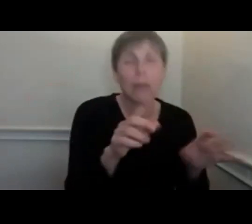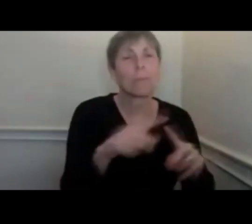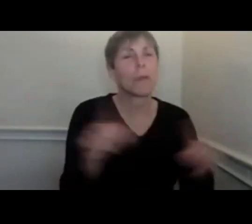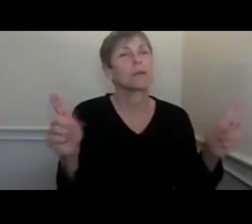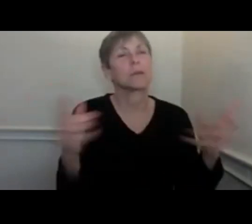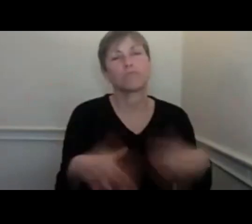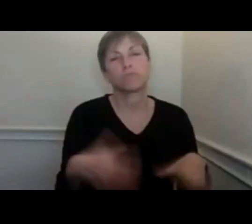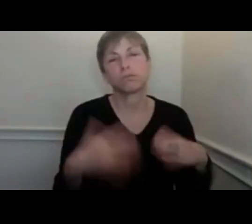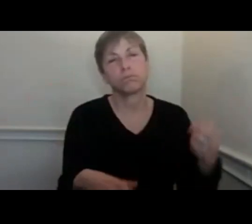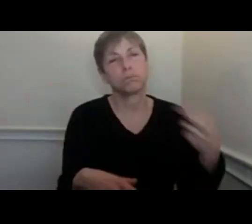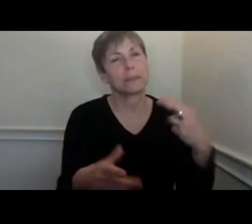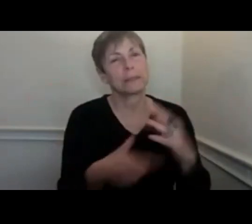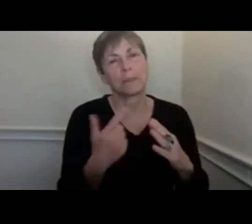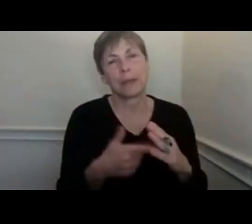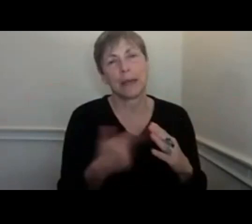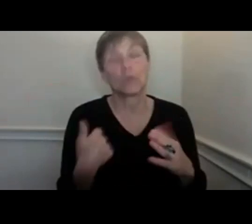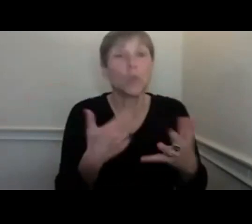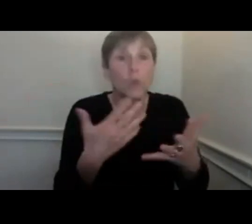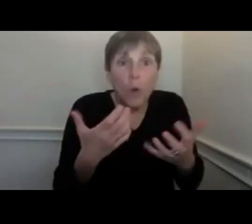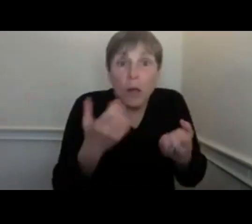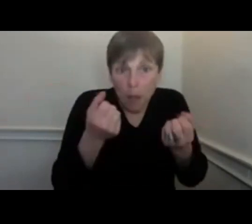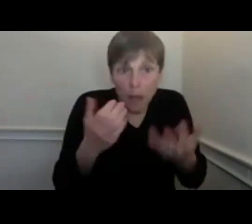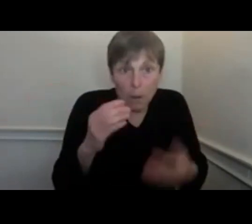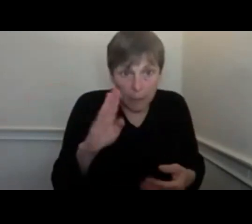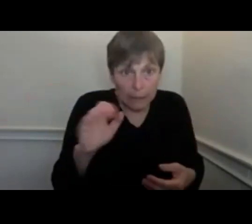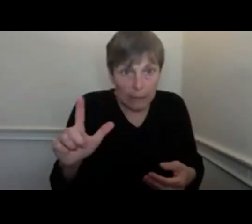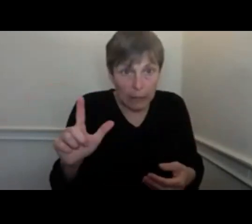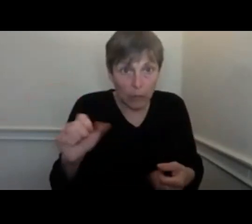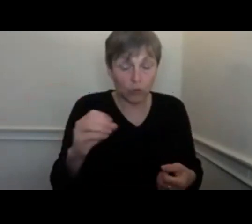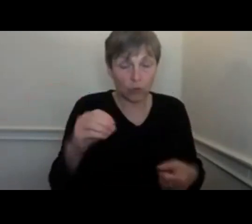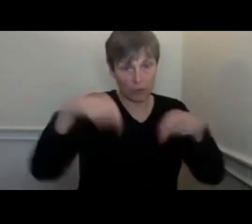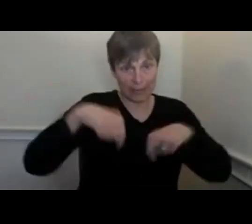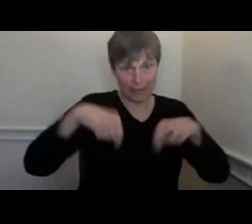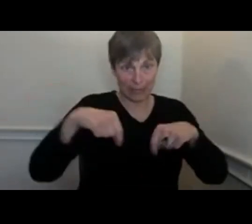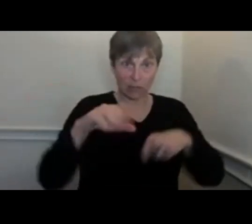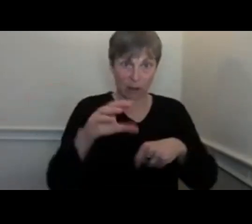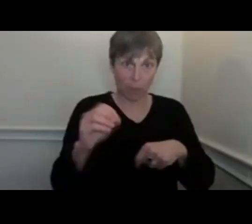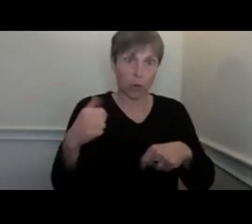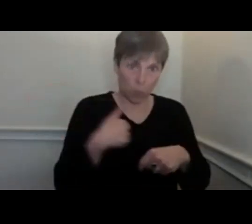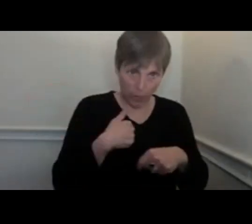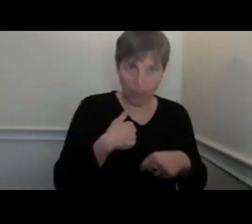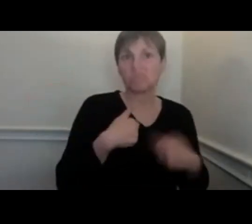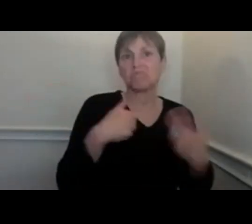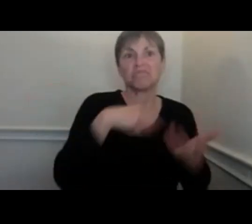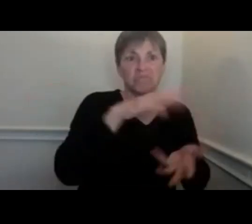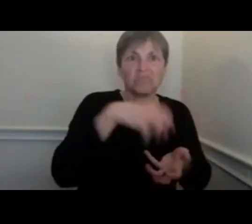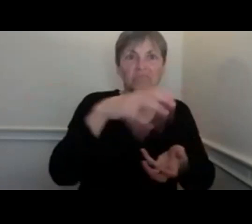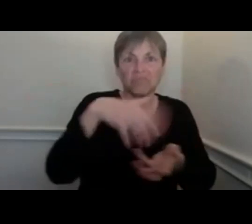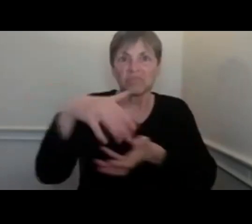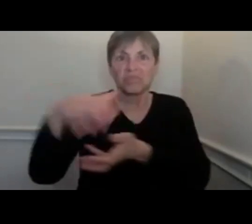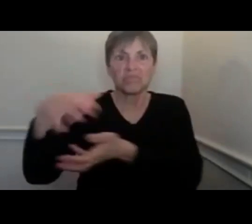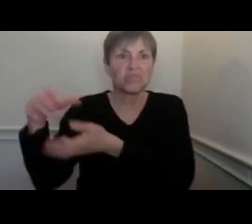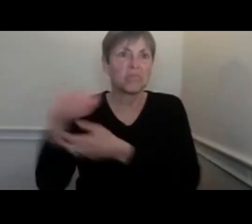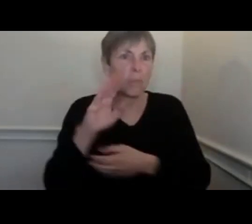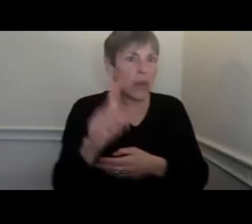tons and tons of basil all the time. And also, so every month we're sowing fresh basil for a consistent harvest